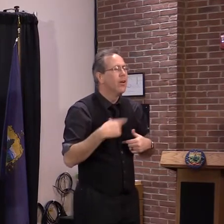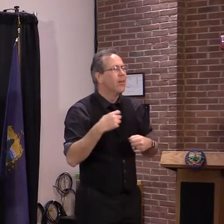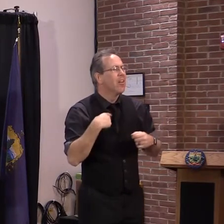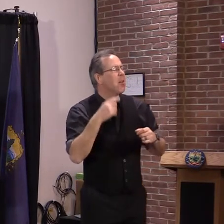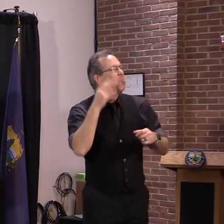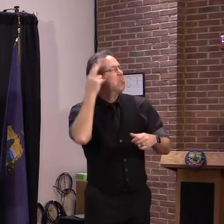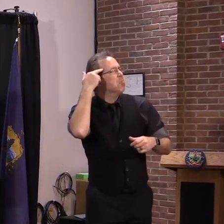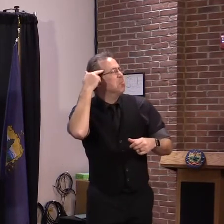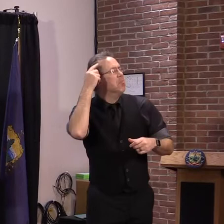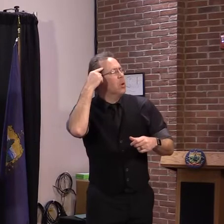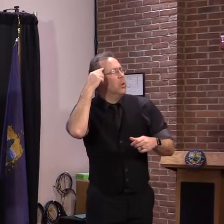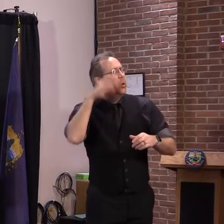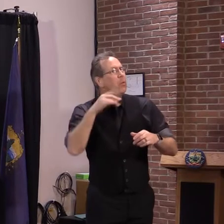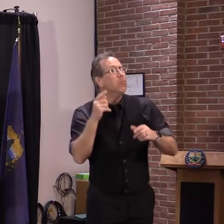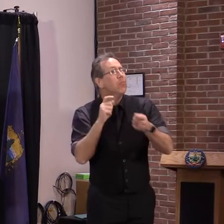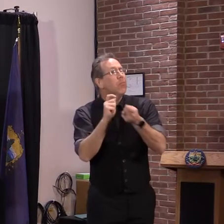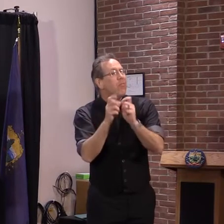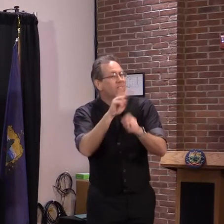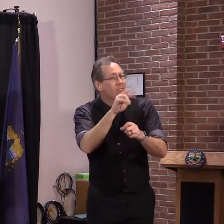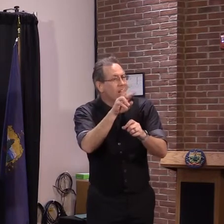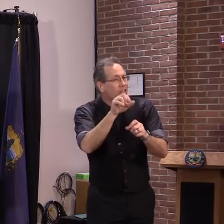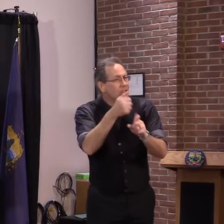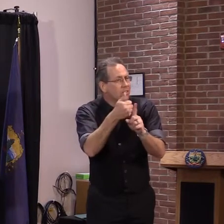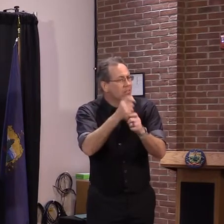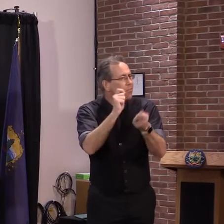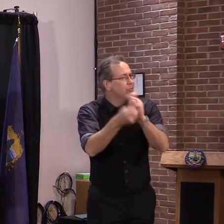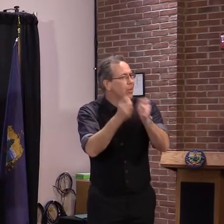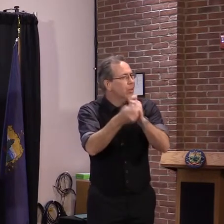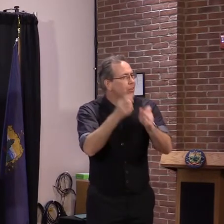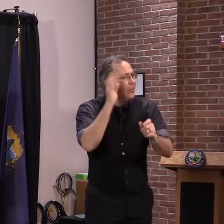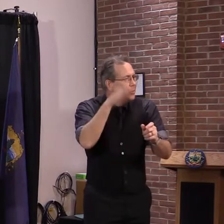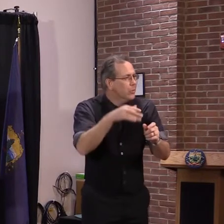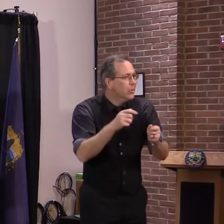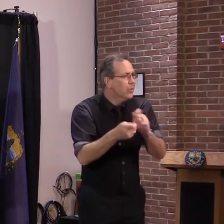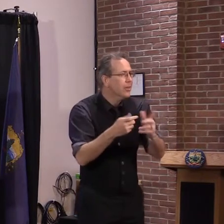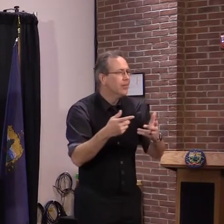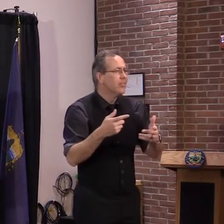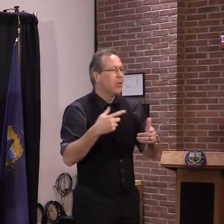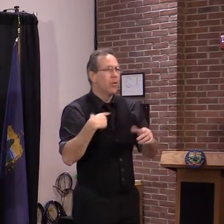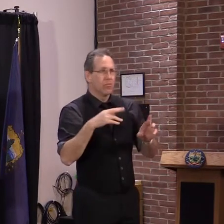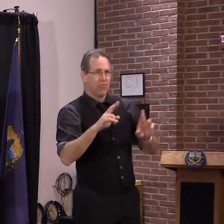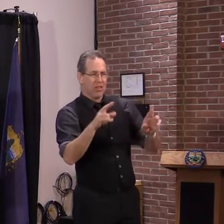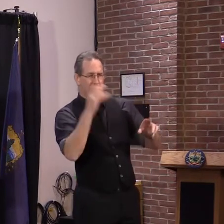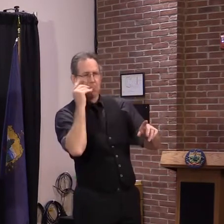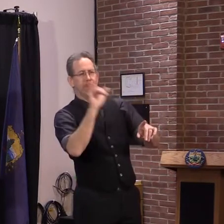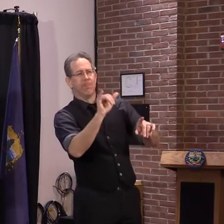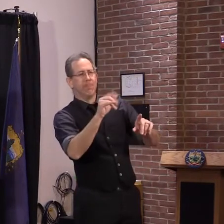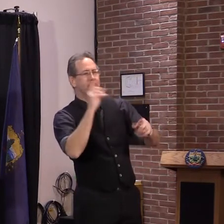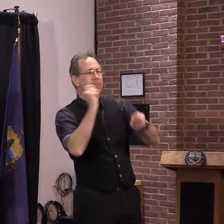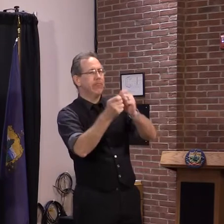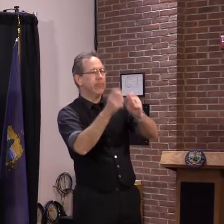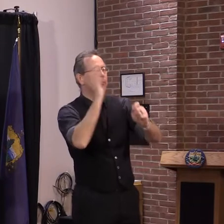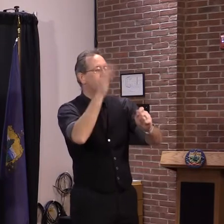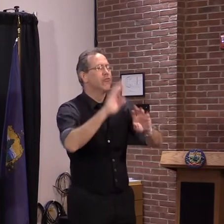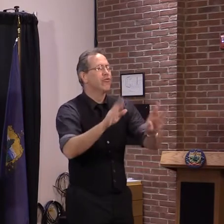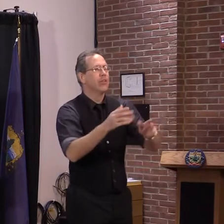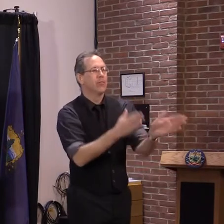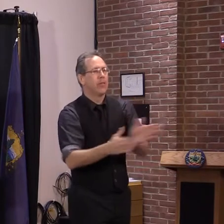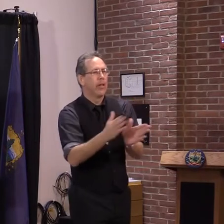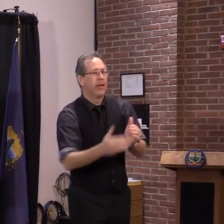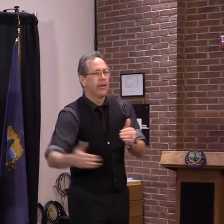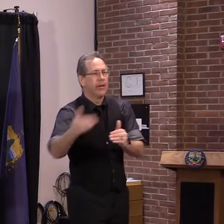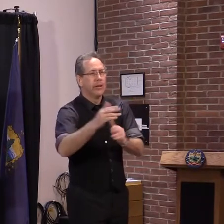to be very, very observant and make sure we know ahead of time if one is coming. But the reality is